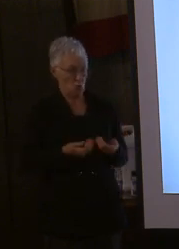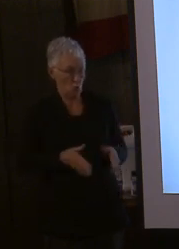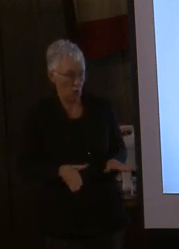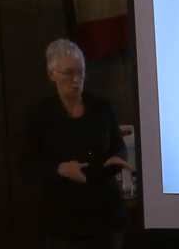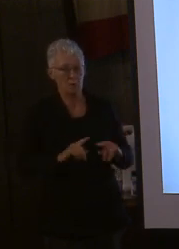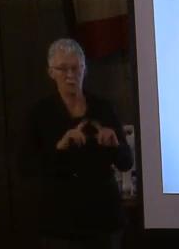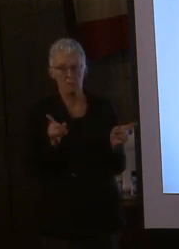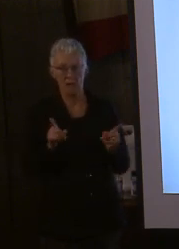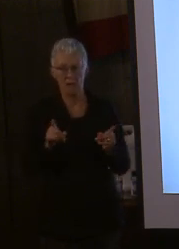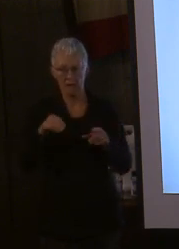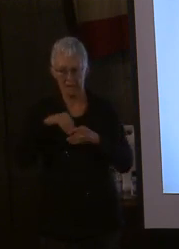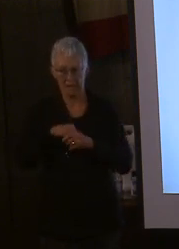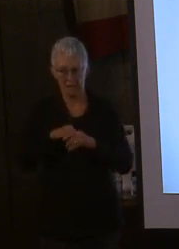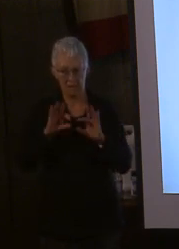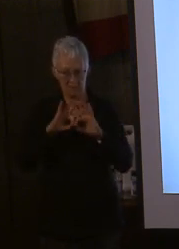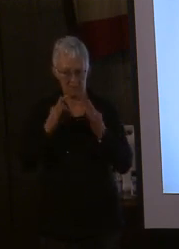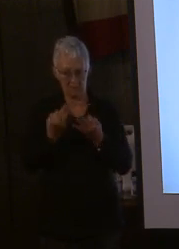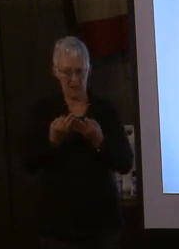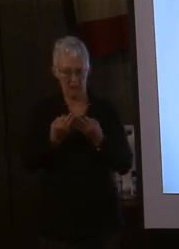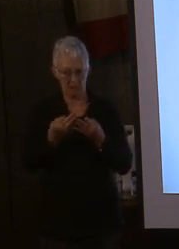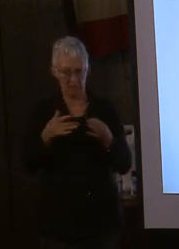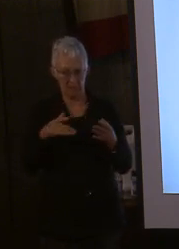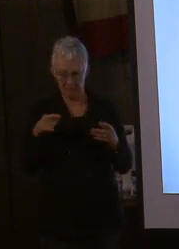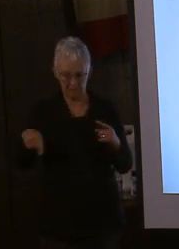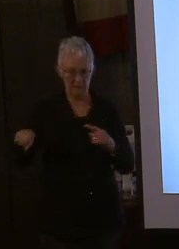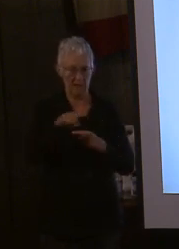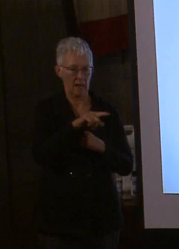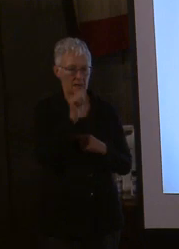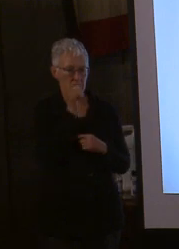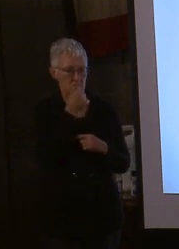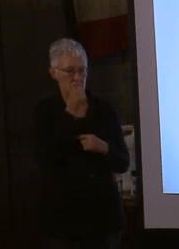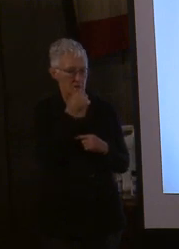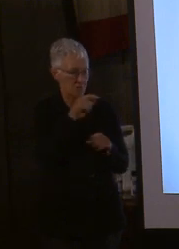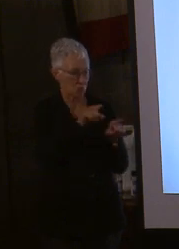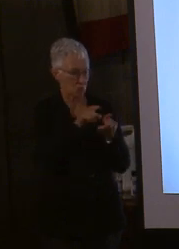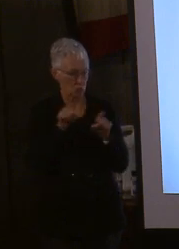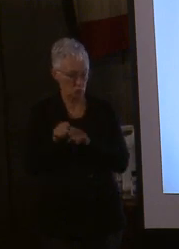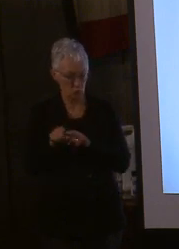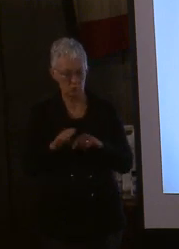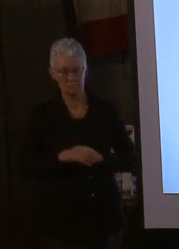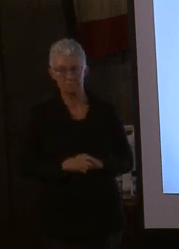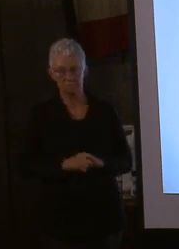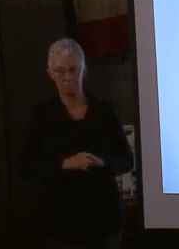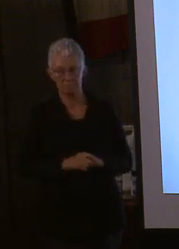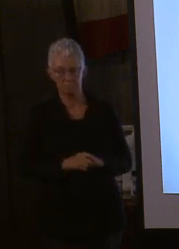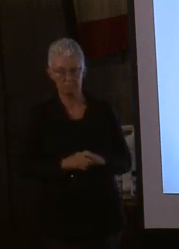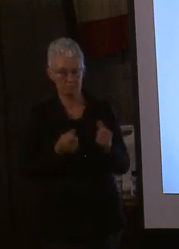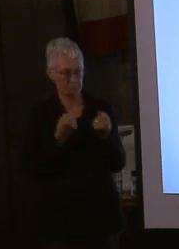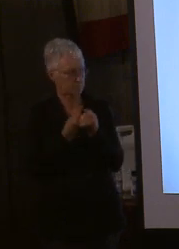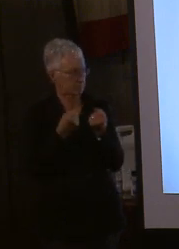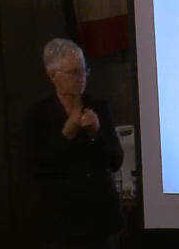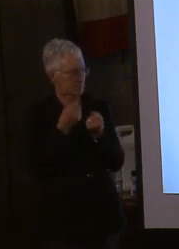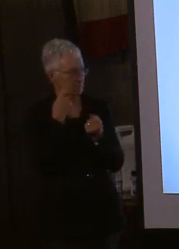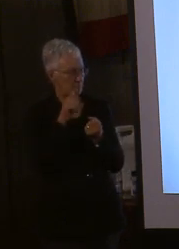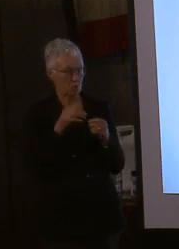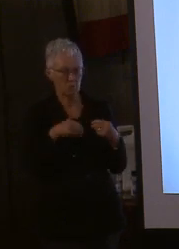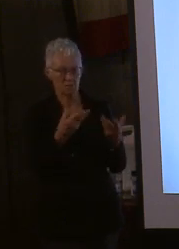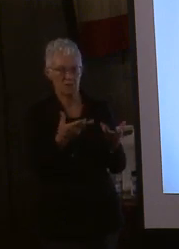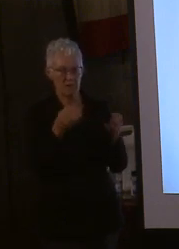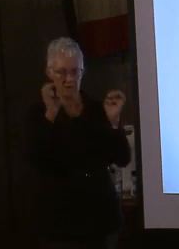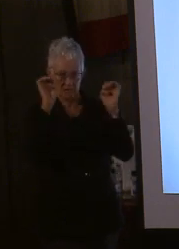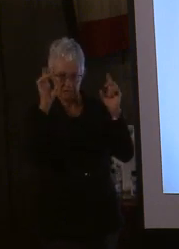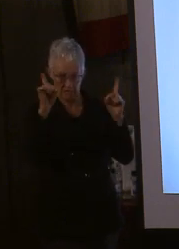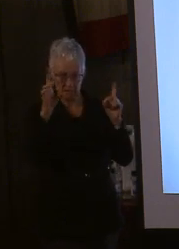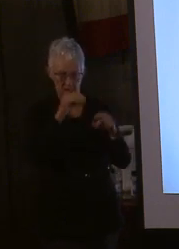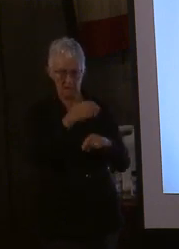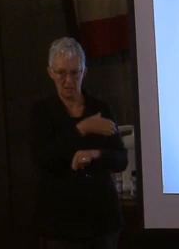ripple effect within our communities takes place. Advocate for providing education and empowerment that